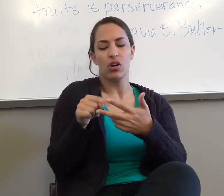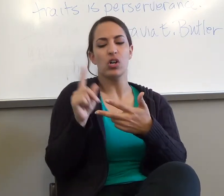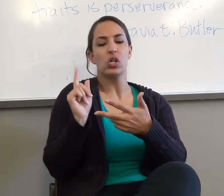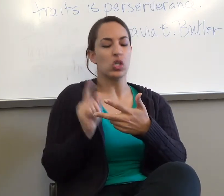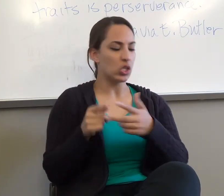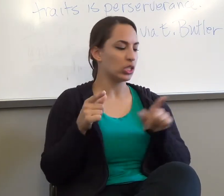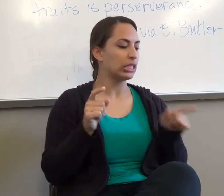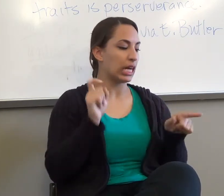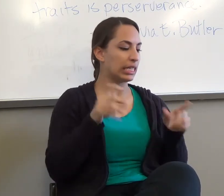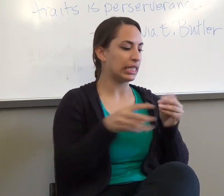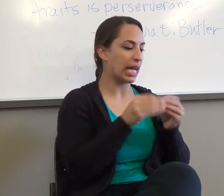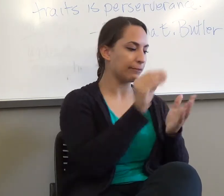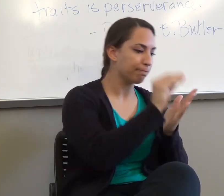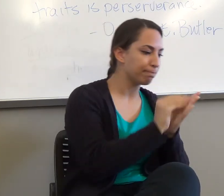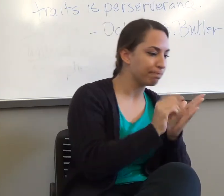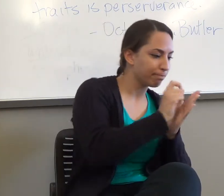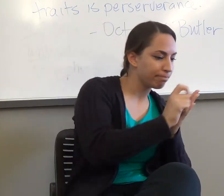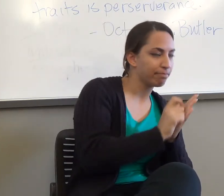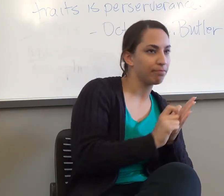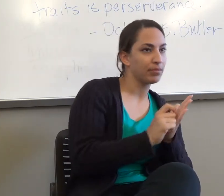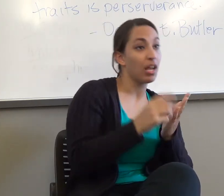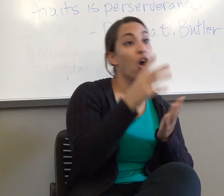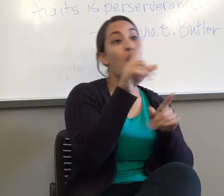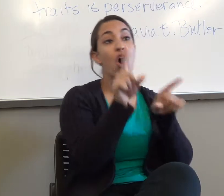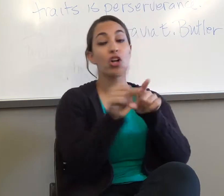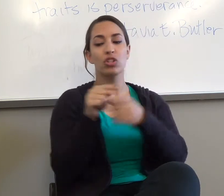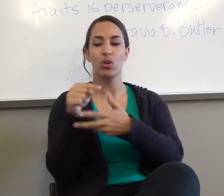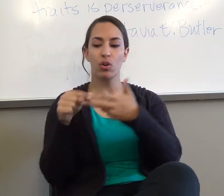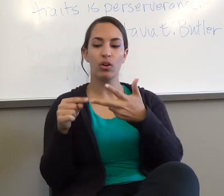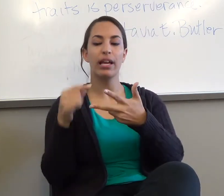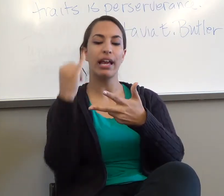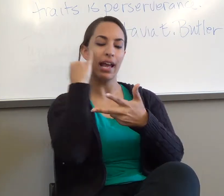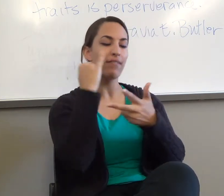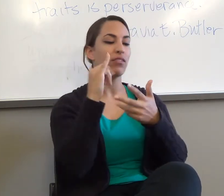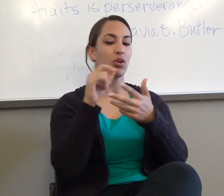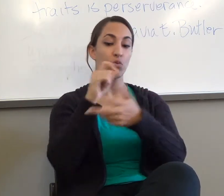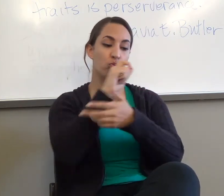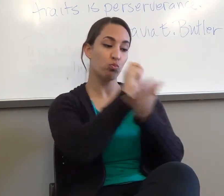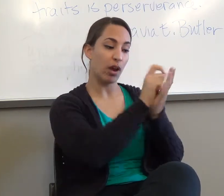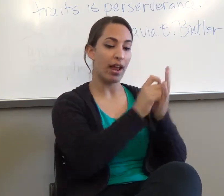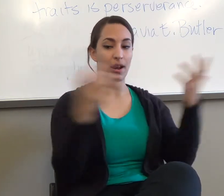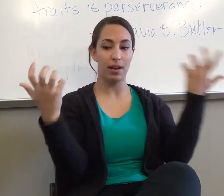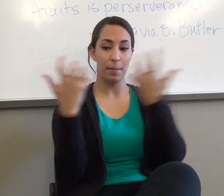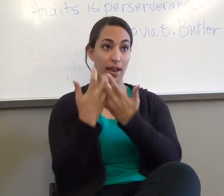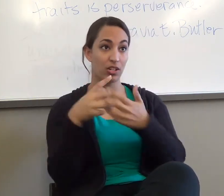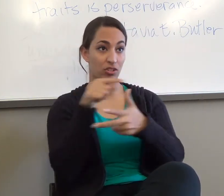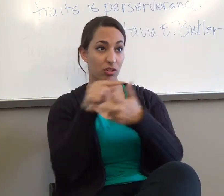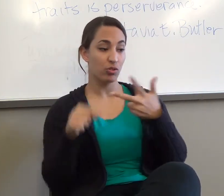your reader, so your reader doesn't get lost, especially in a paper that long. Okay,